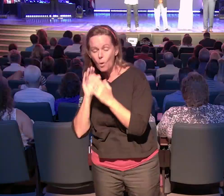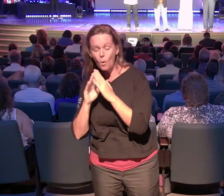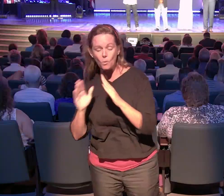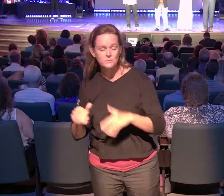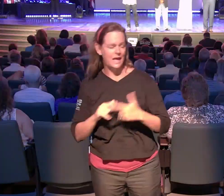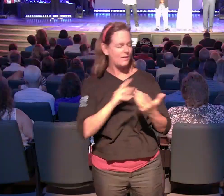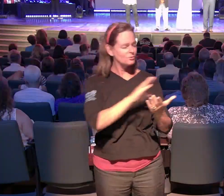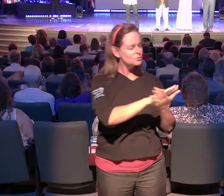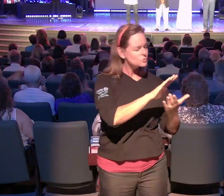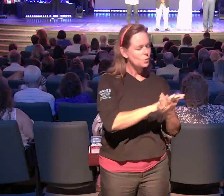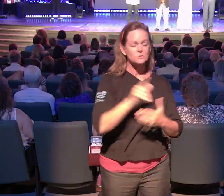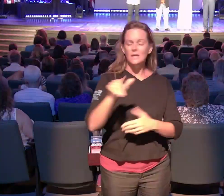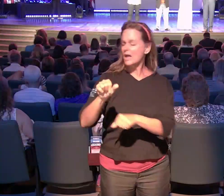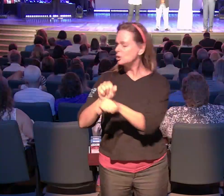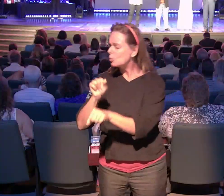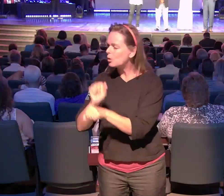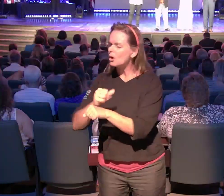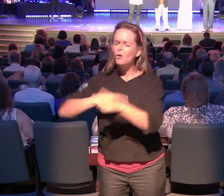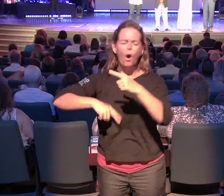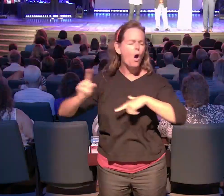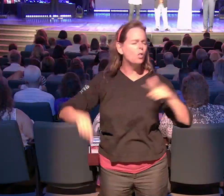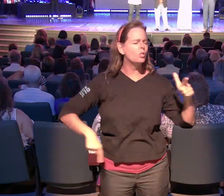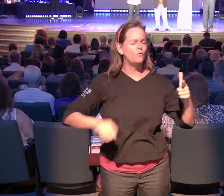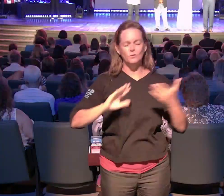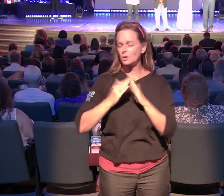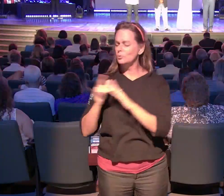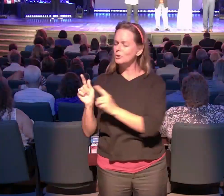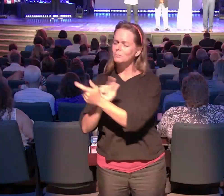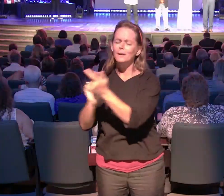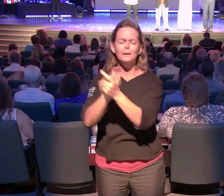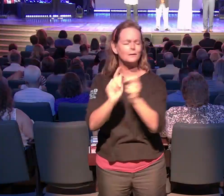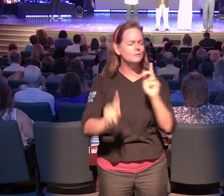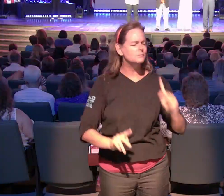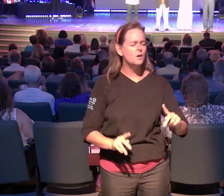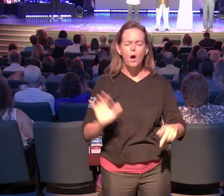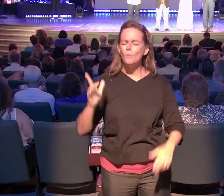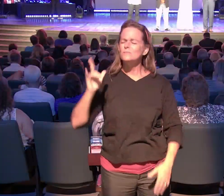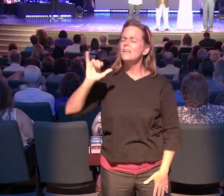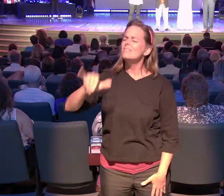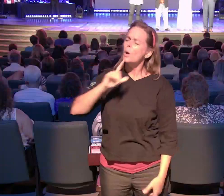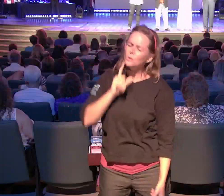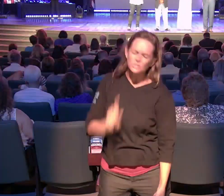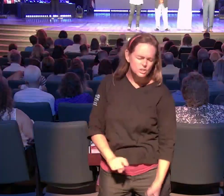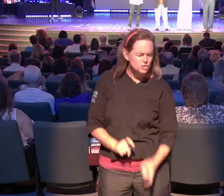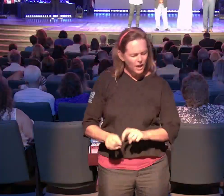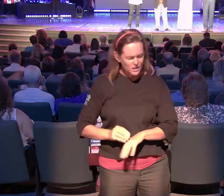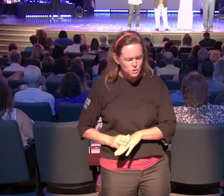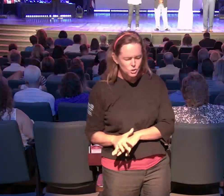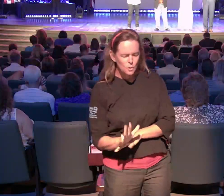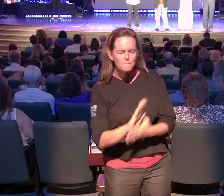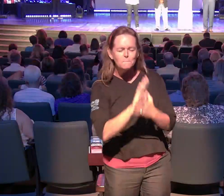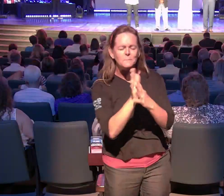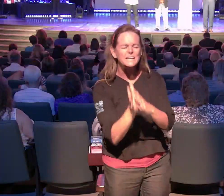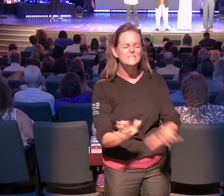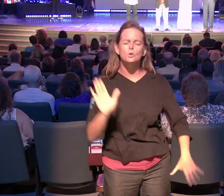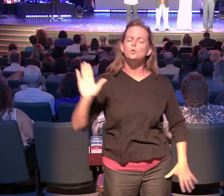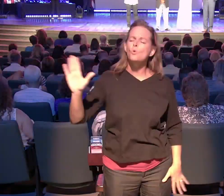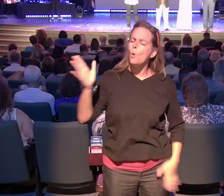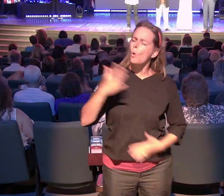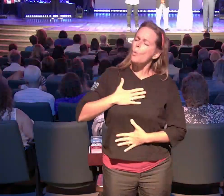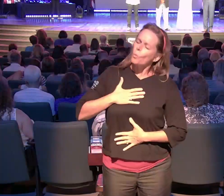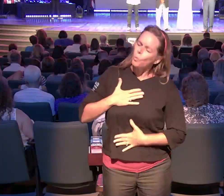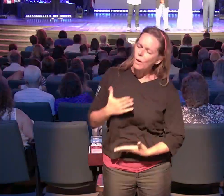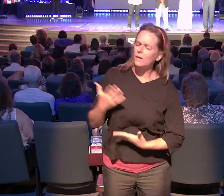in our schools, in our workplaces, God, in our community, God, that would be a grassroots revolution of peace, God, that we would see your will and your